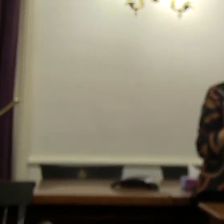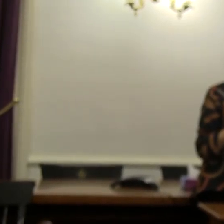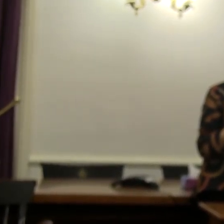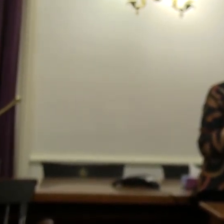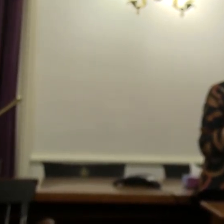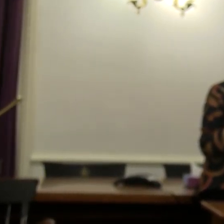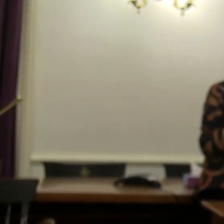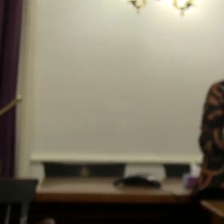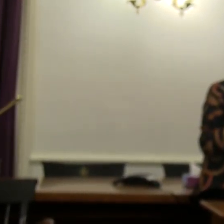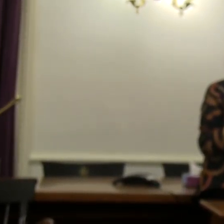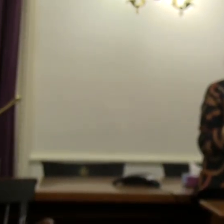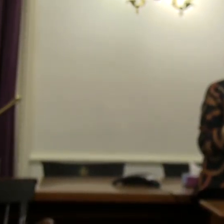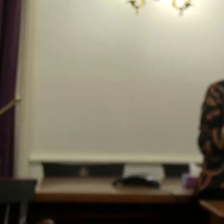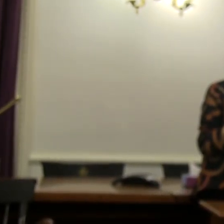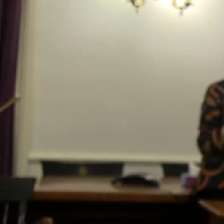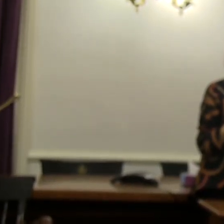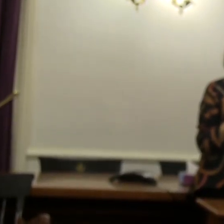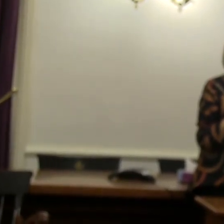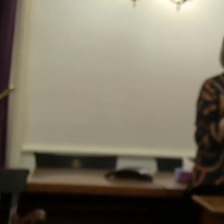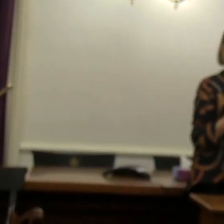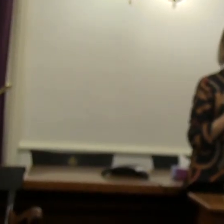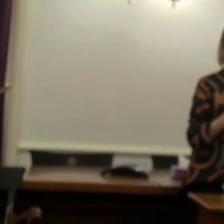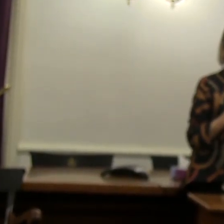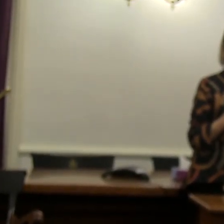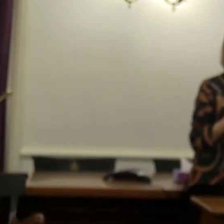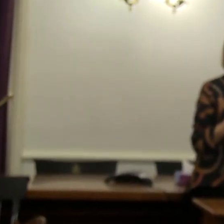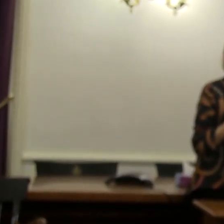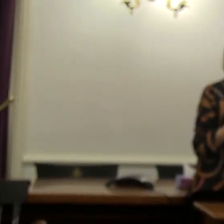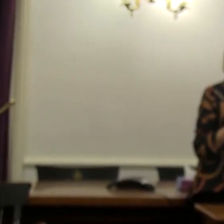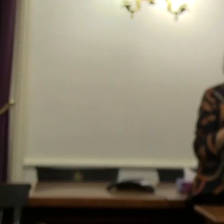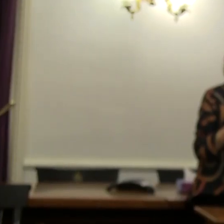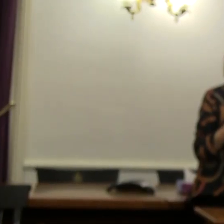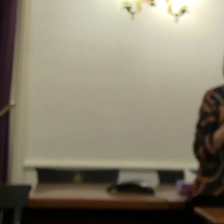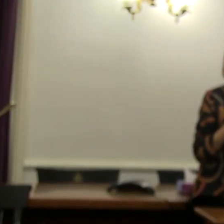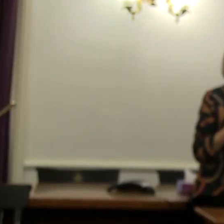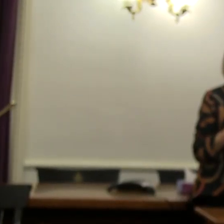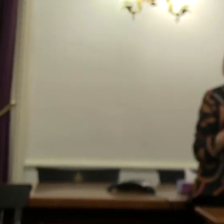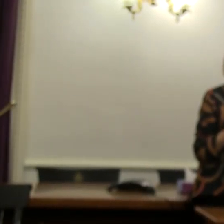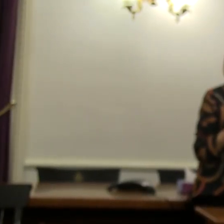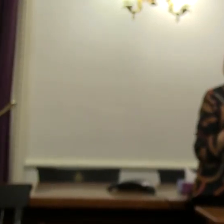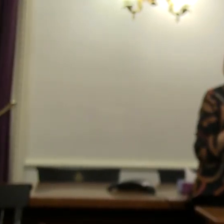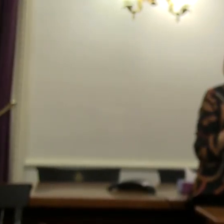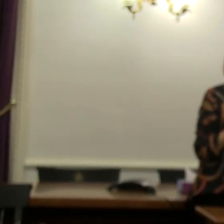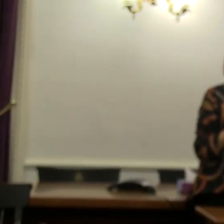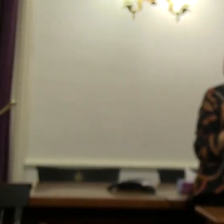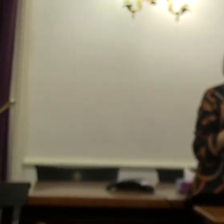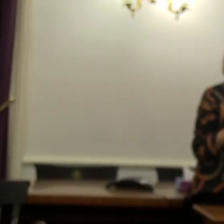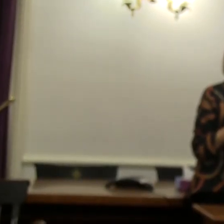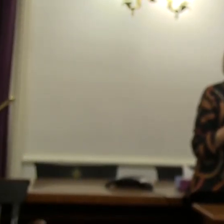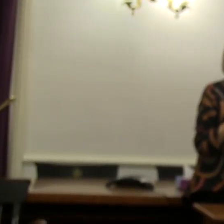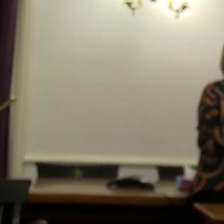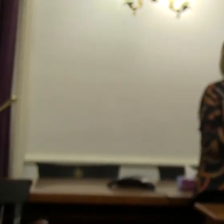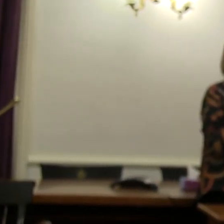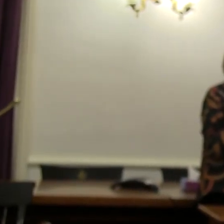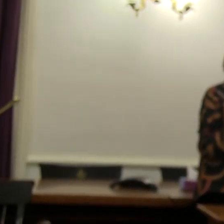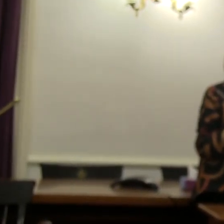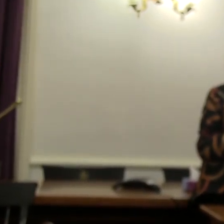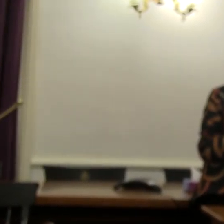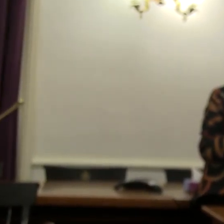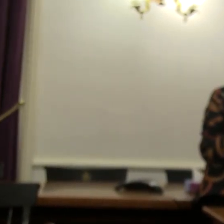is happening. We have a really full day for everybody, and we're hoping that you get a chance to take full advantage of it. If you have any questions, members